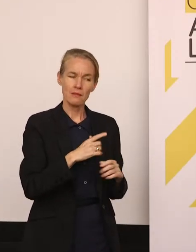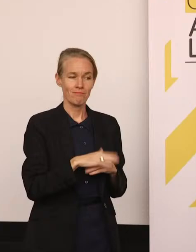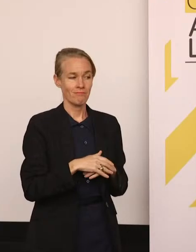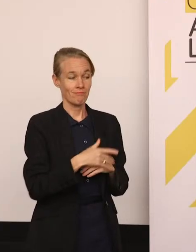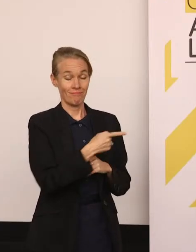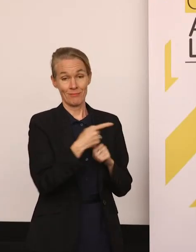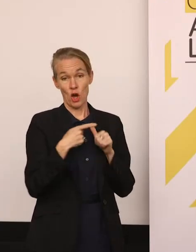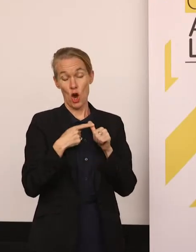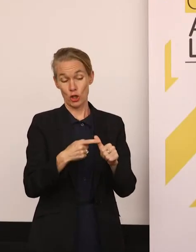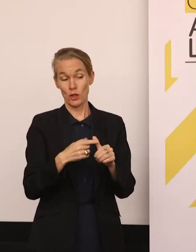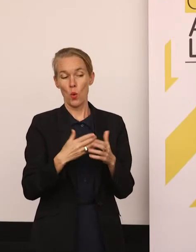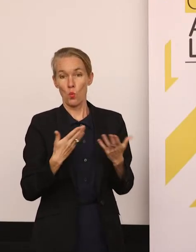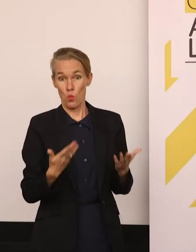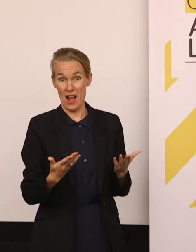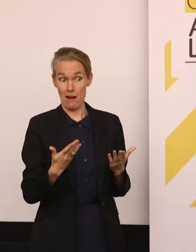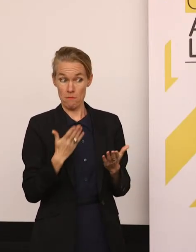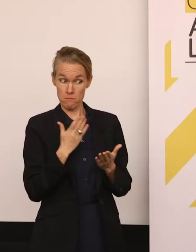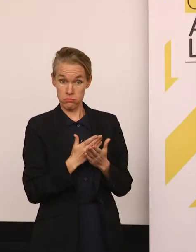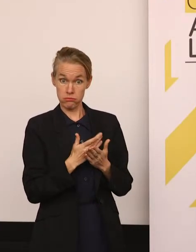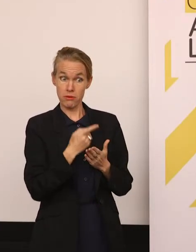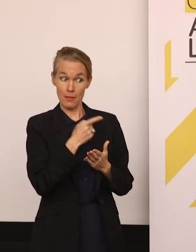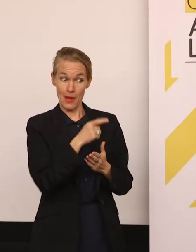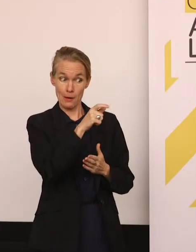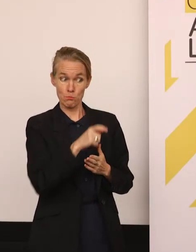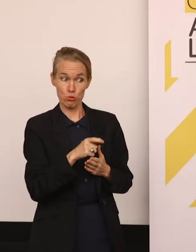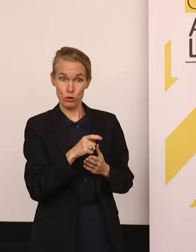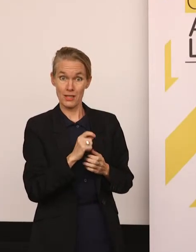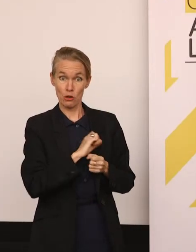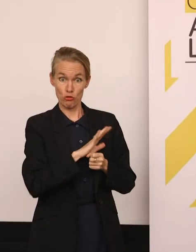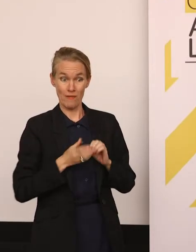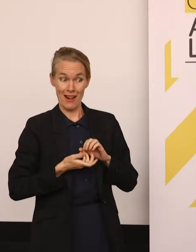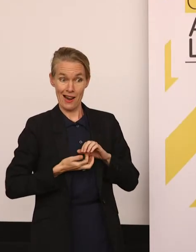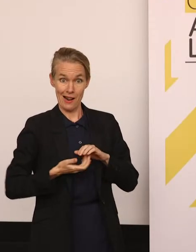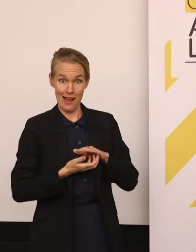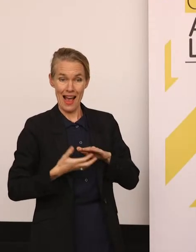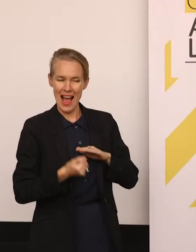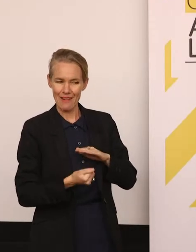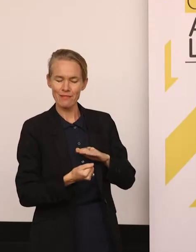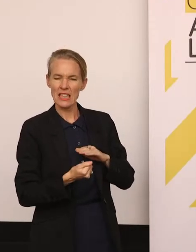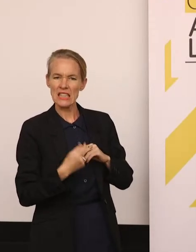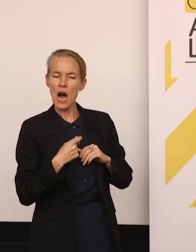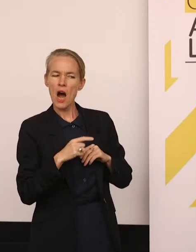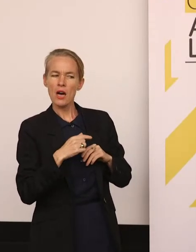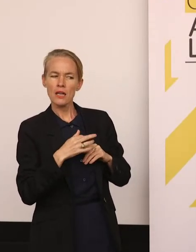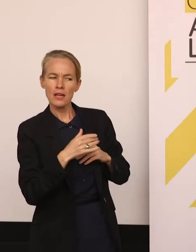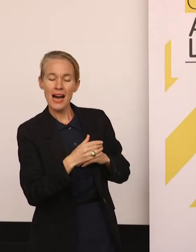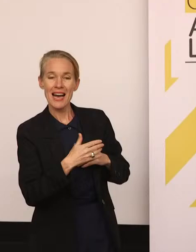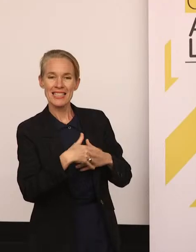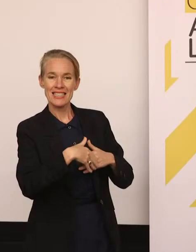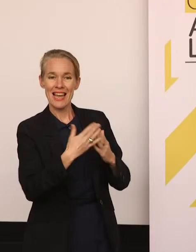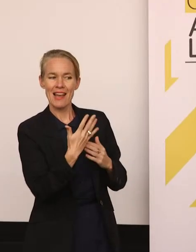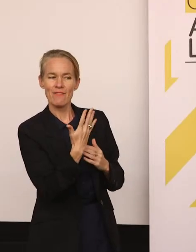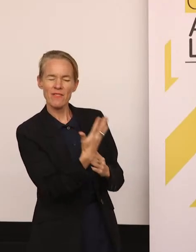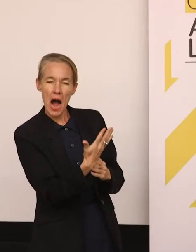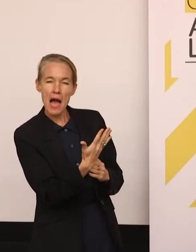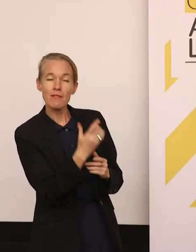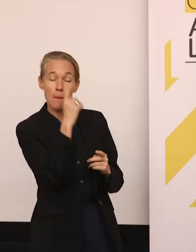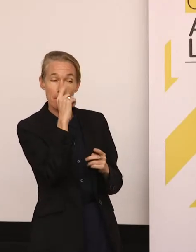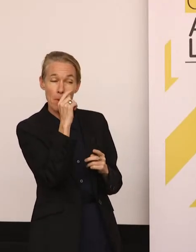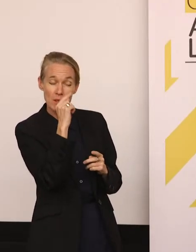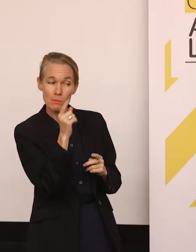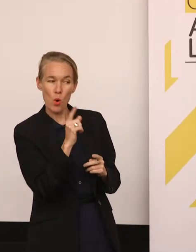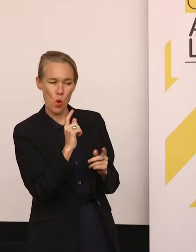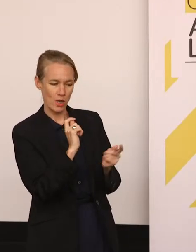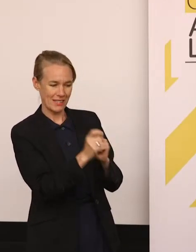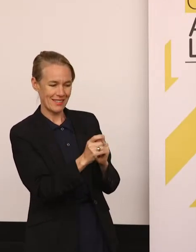infection, by day 5, they will they're more likely to test positive. So we're taking into account the fact that they will have